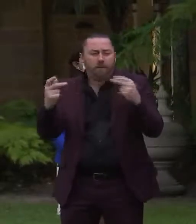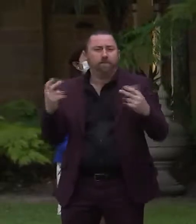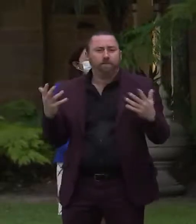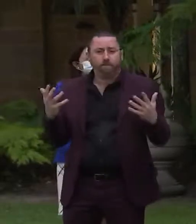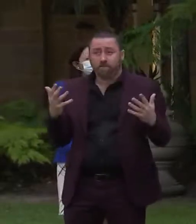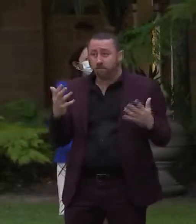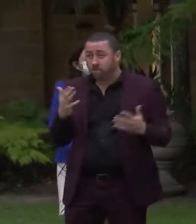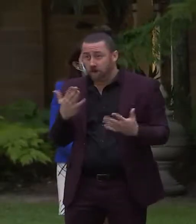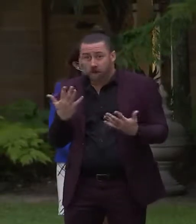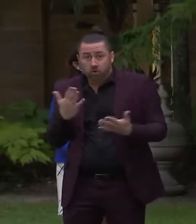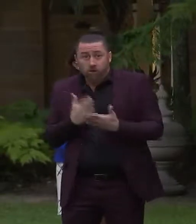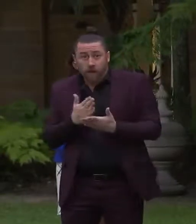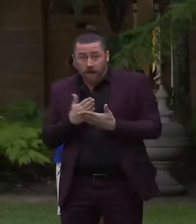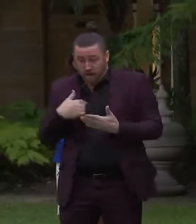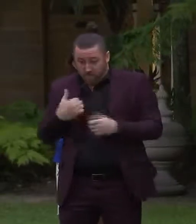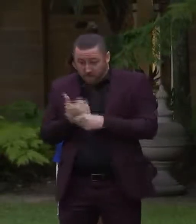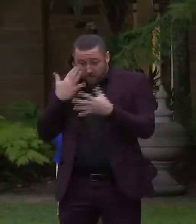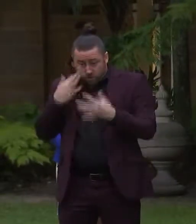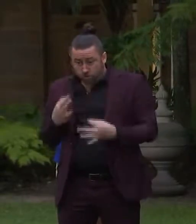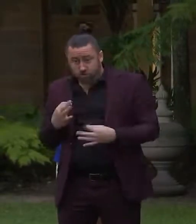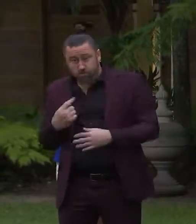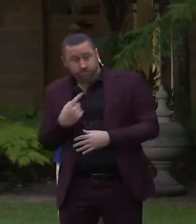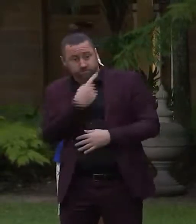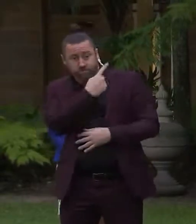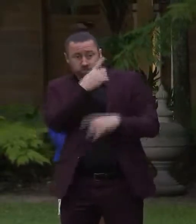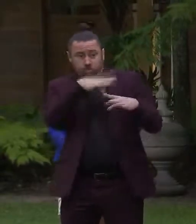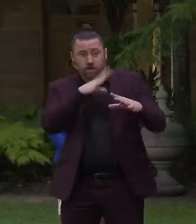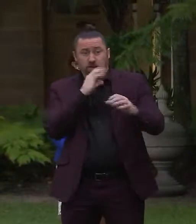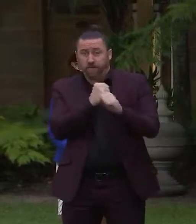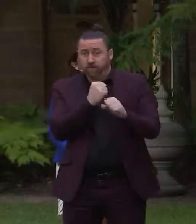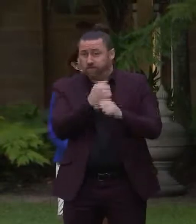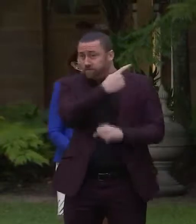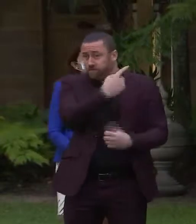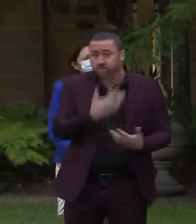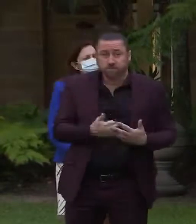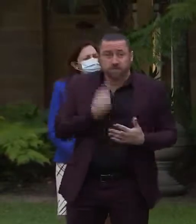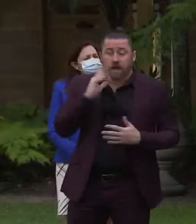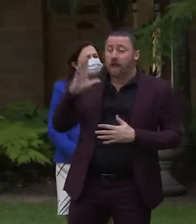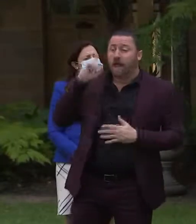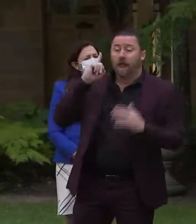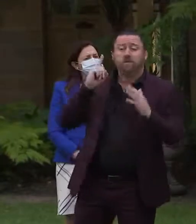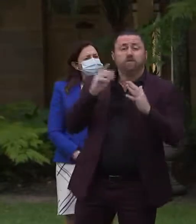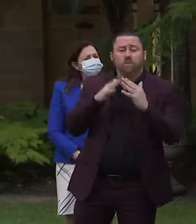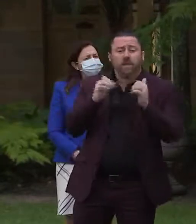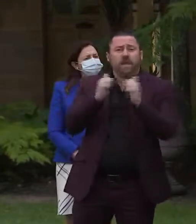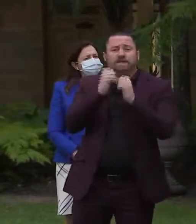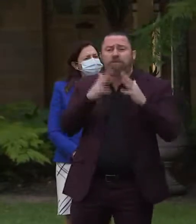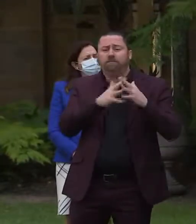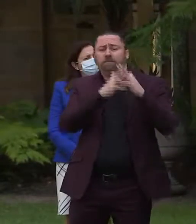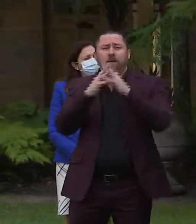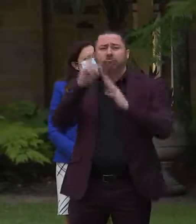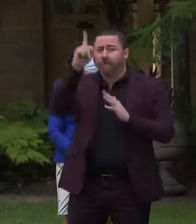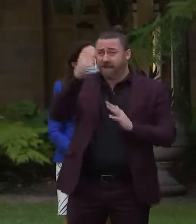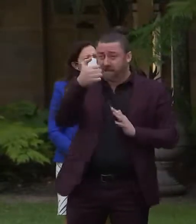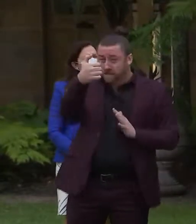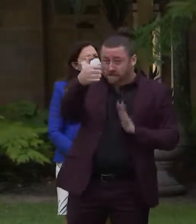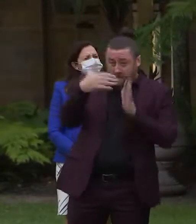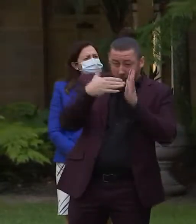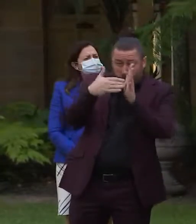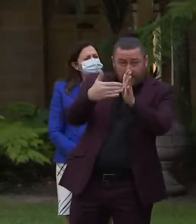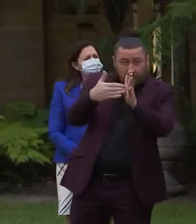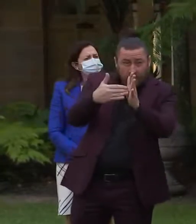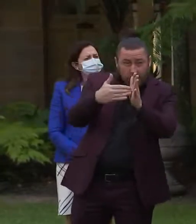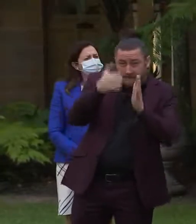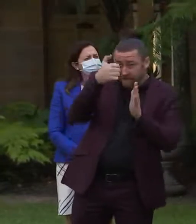it is up to the federal government to work with them. I saw last weekend in the United States, they vaccinated 6 million people